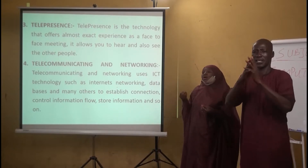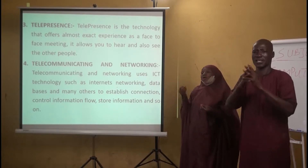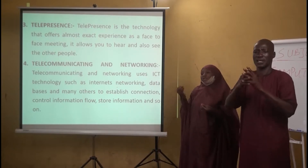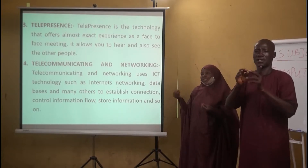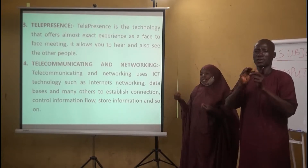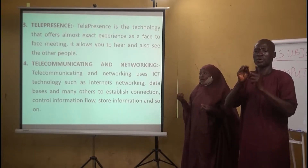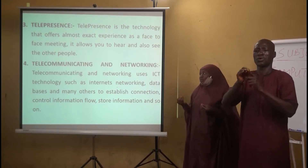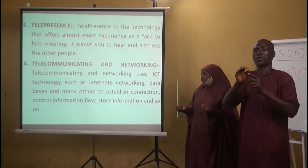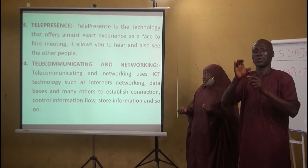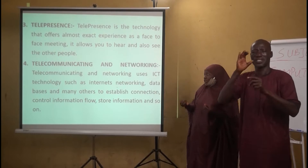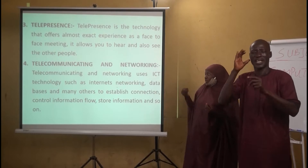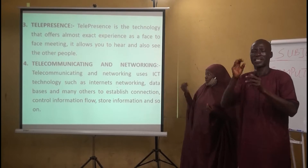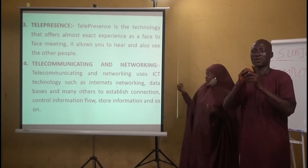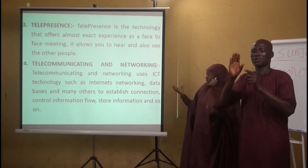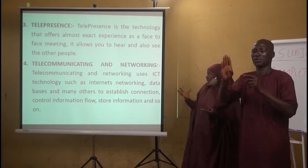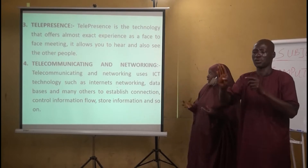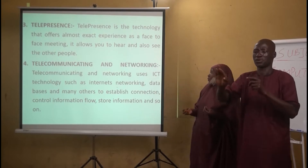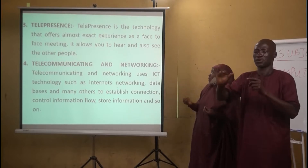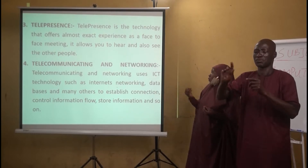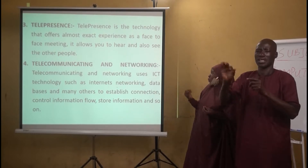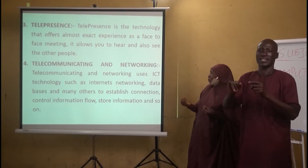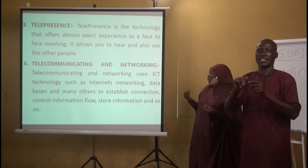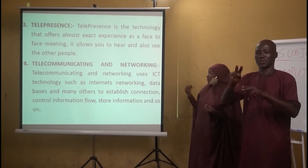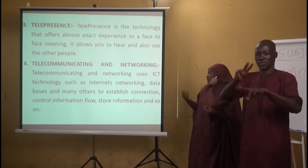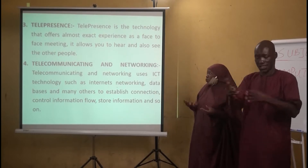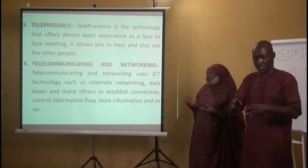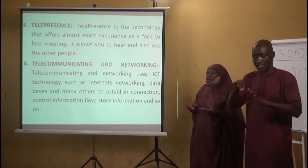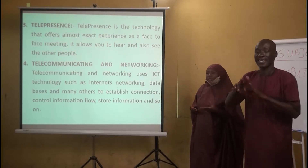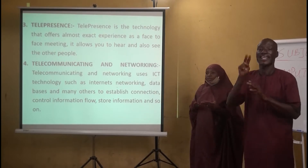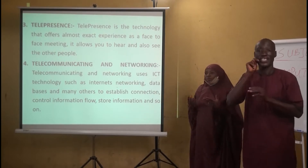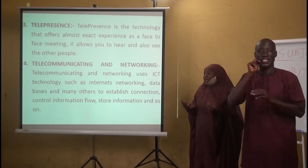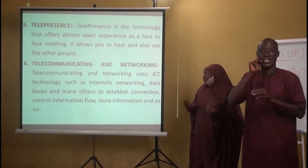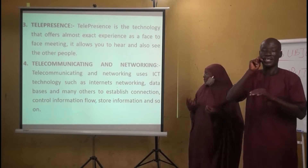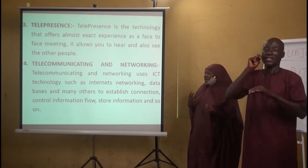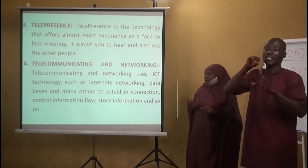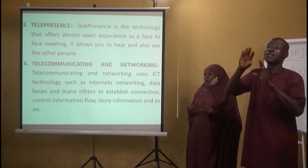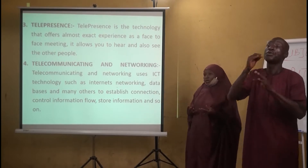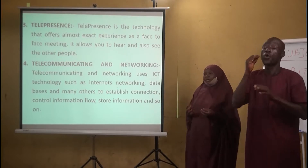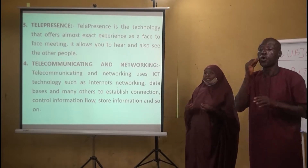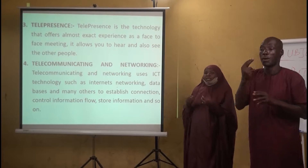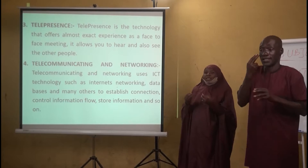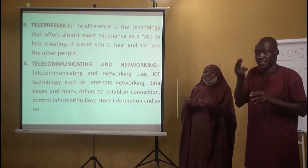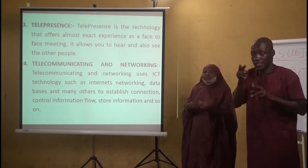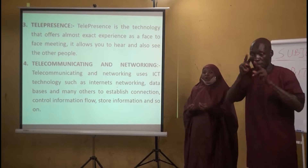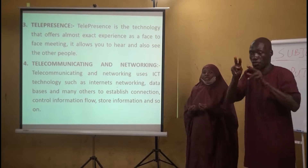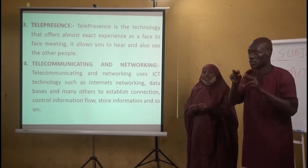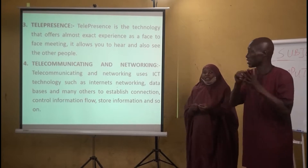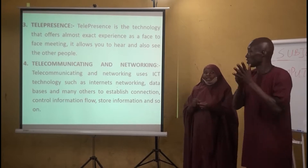of telecommunication tech. We have networking. What I mean by networking? Networking is